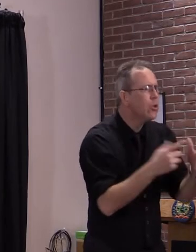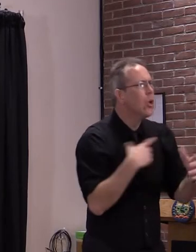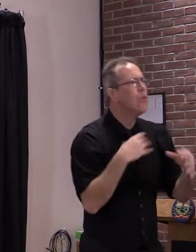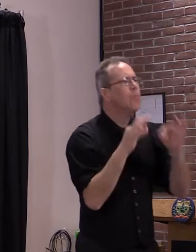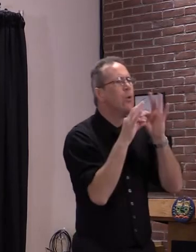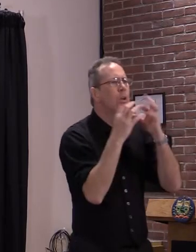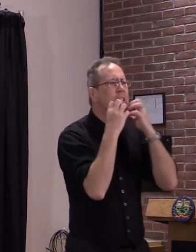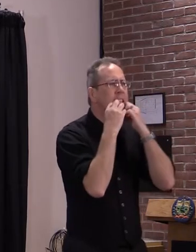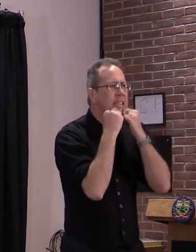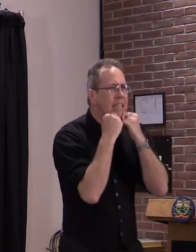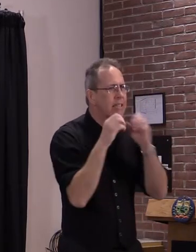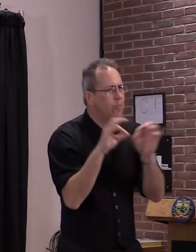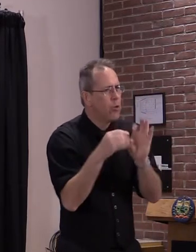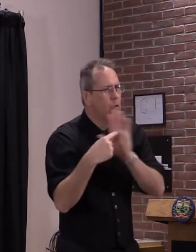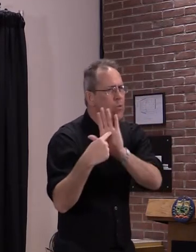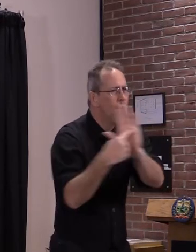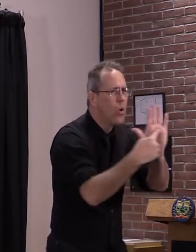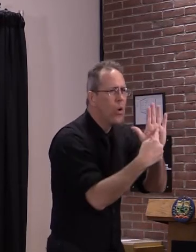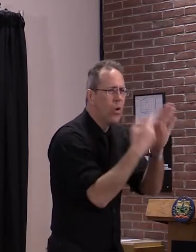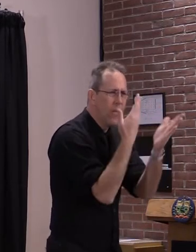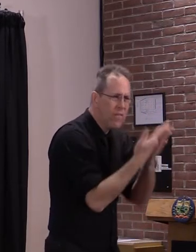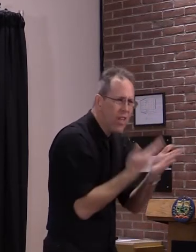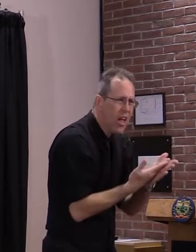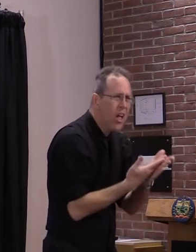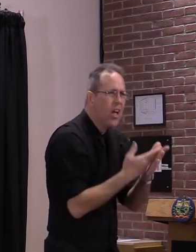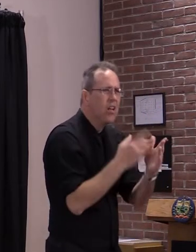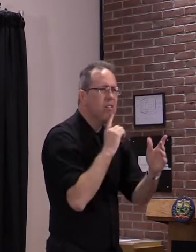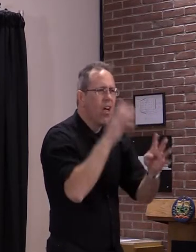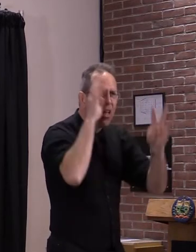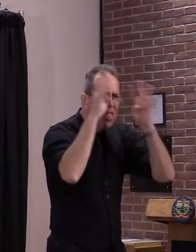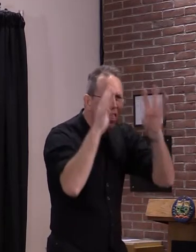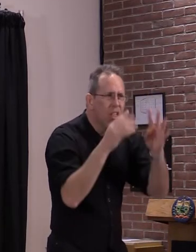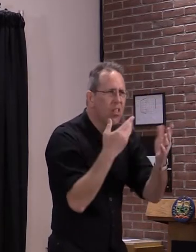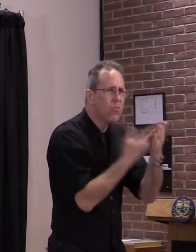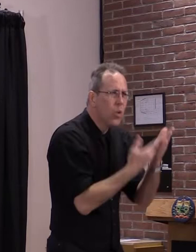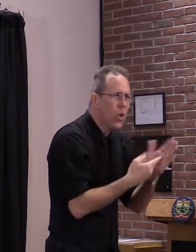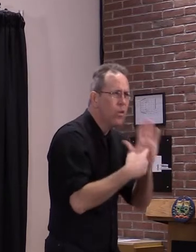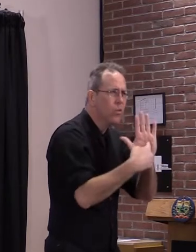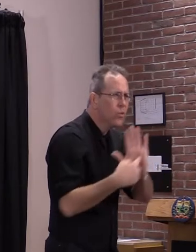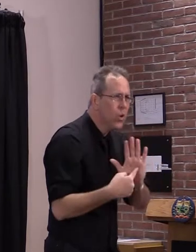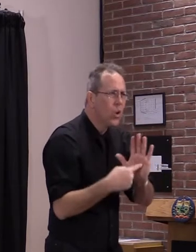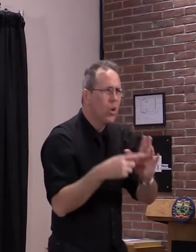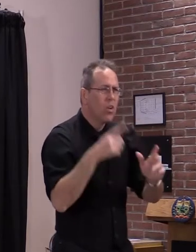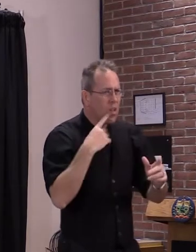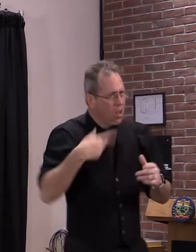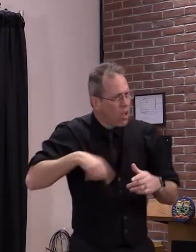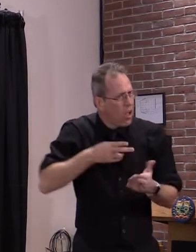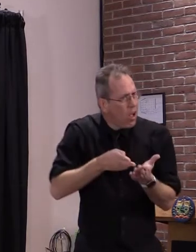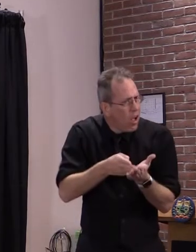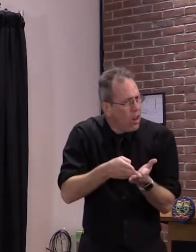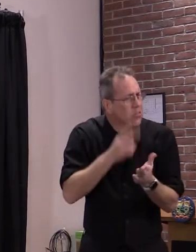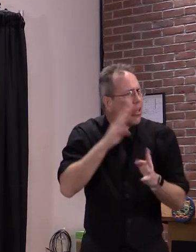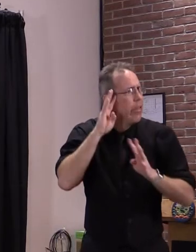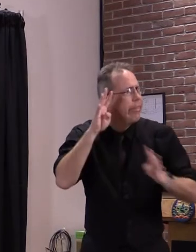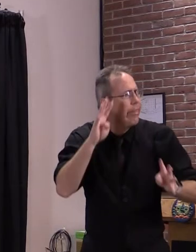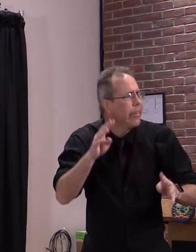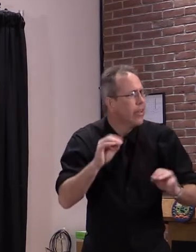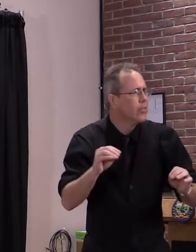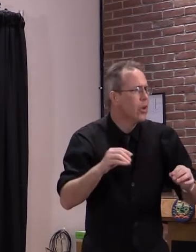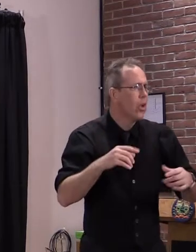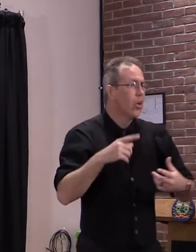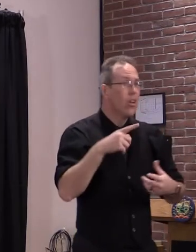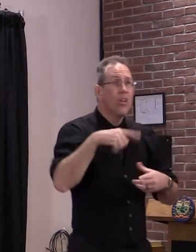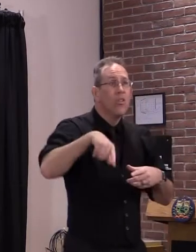as hopefully full of integrity and transparency as possible. One of the basic tenets of public